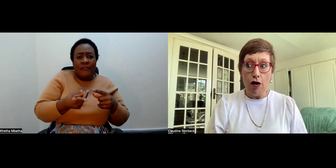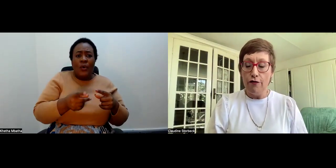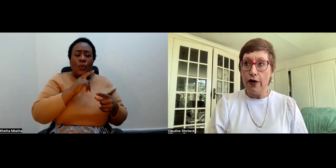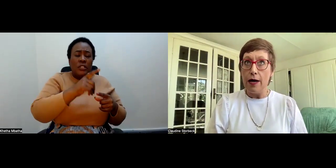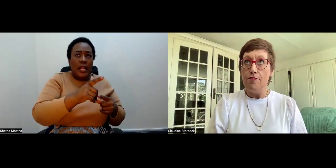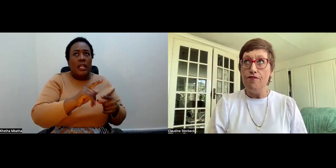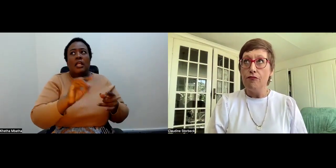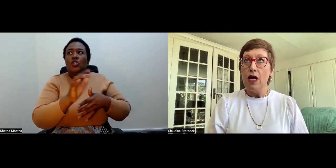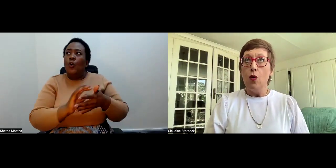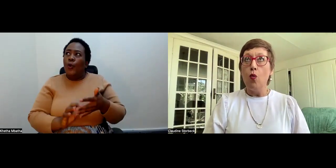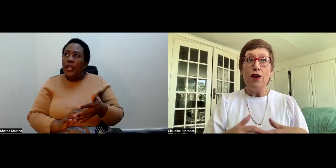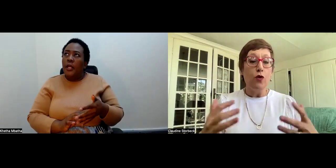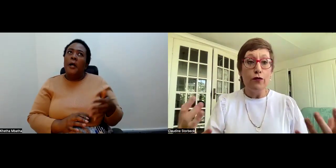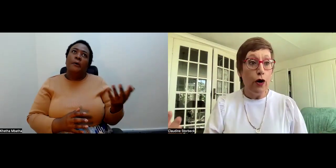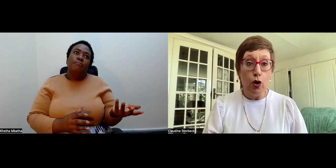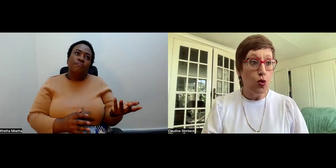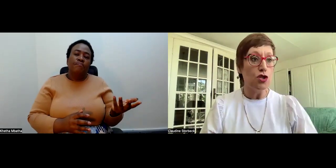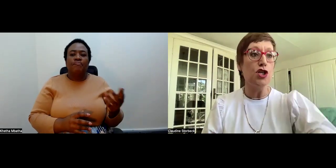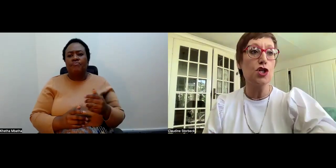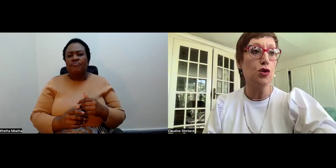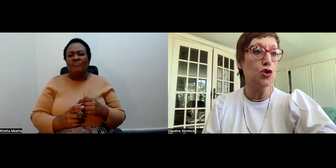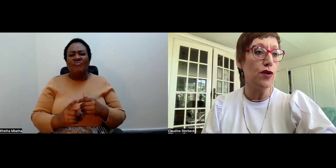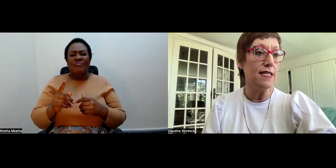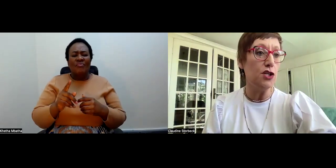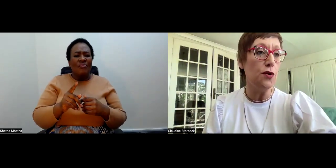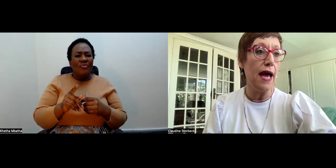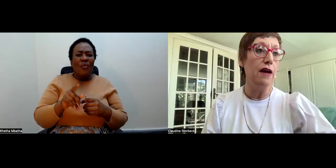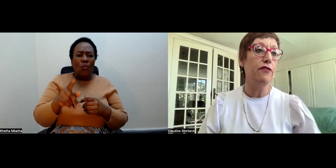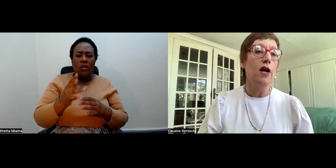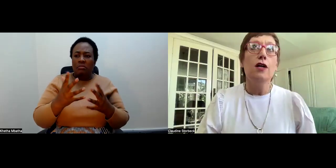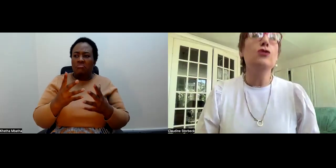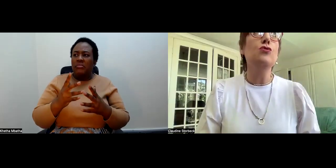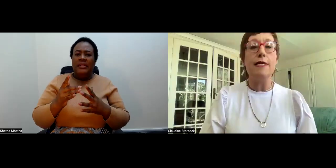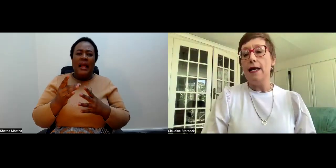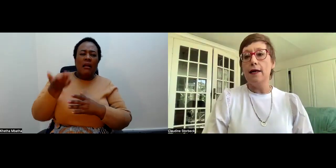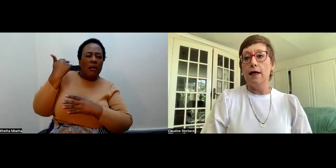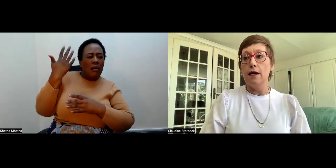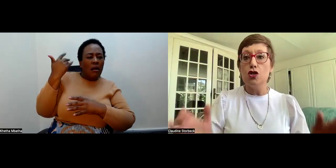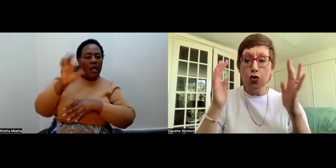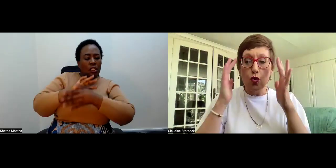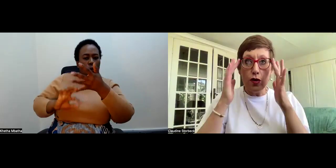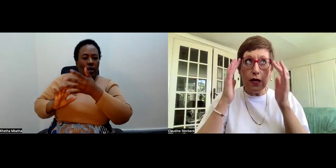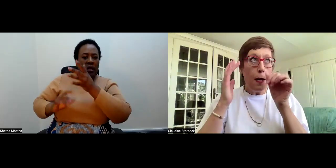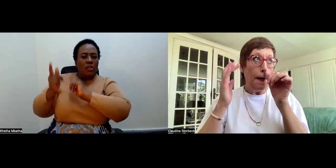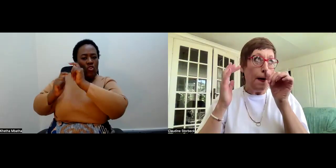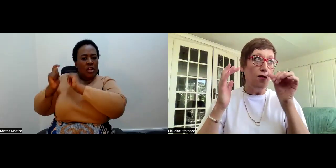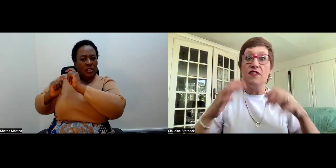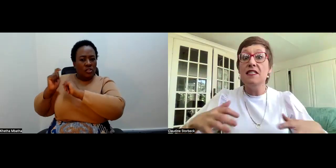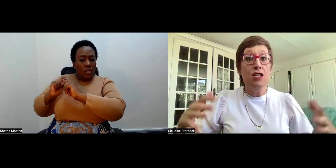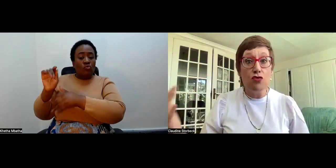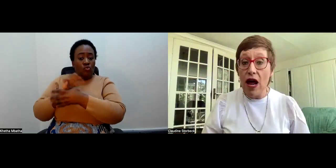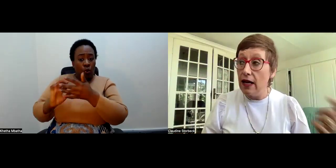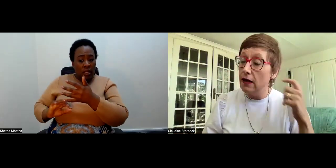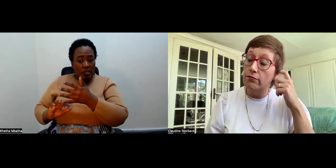story of one of your folklores and traditional stories that you have, to telling a story